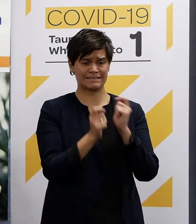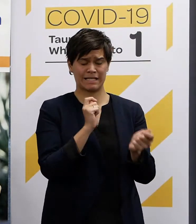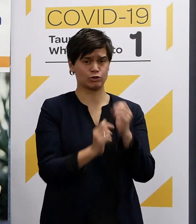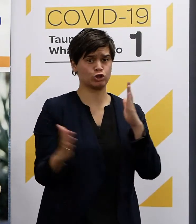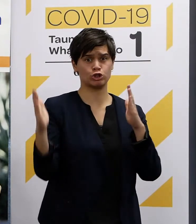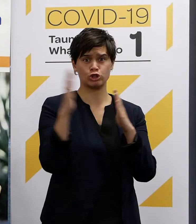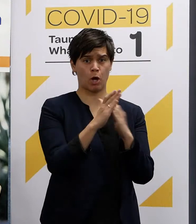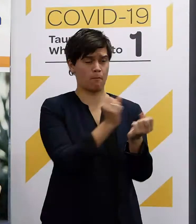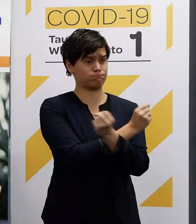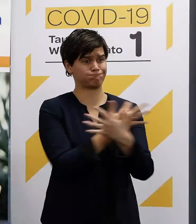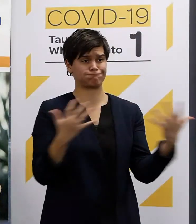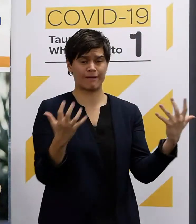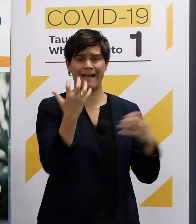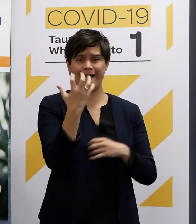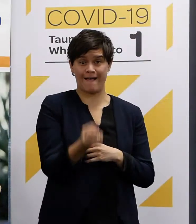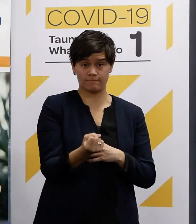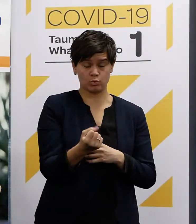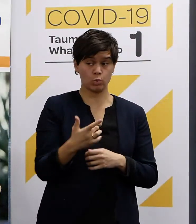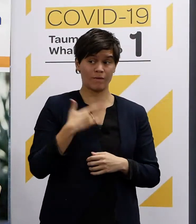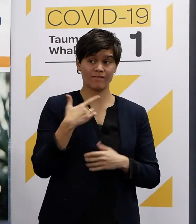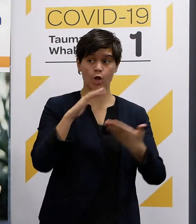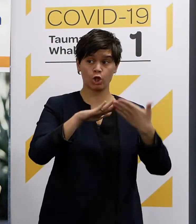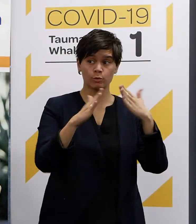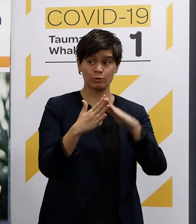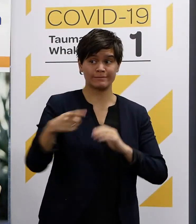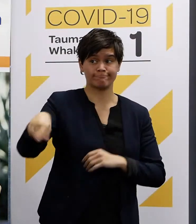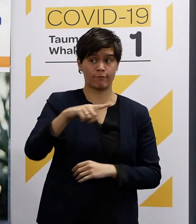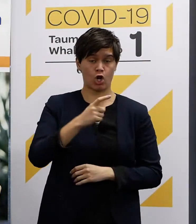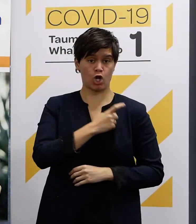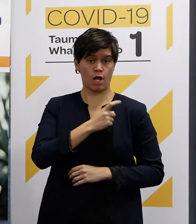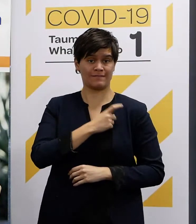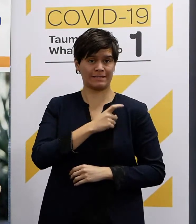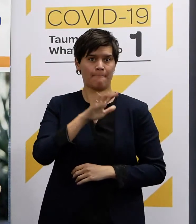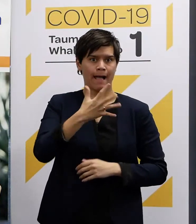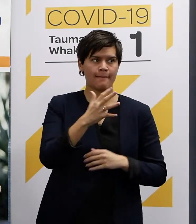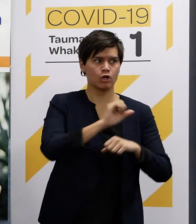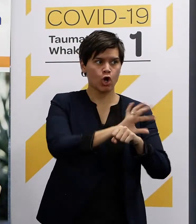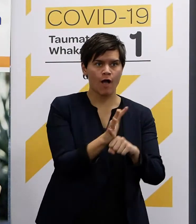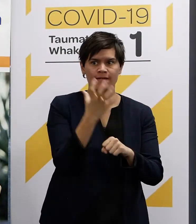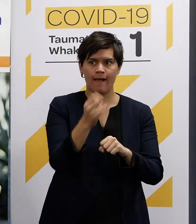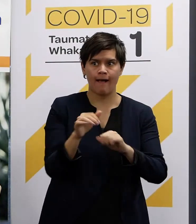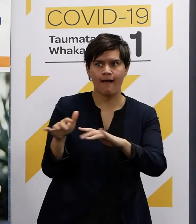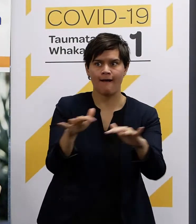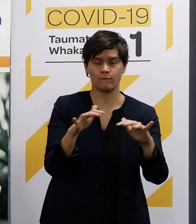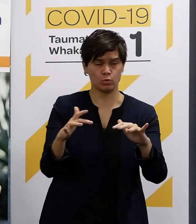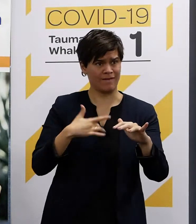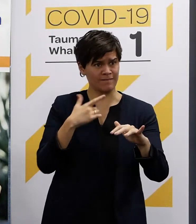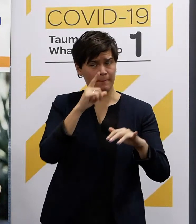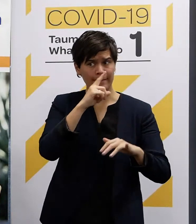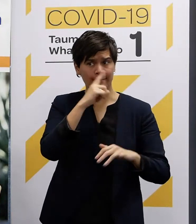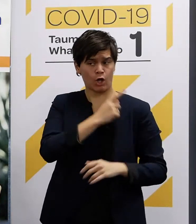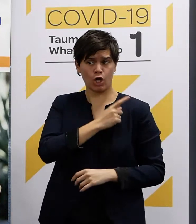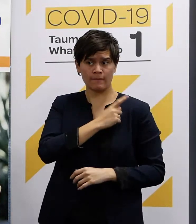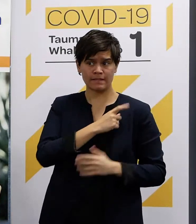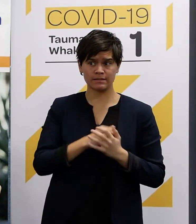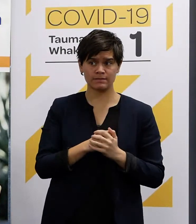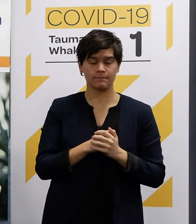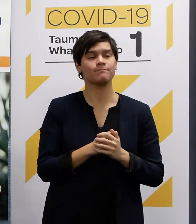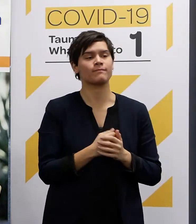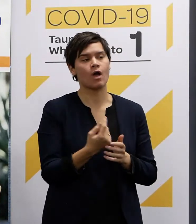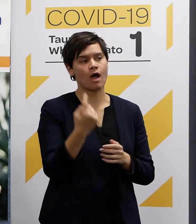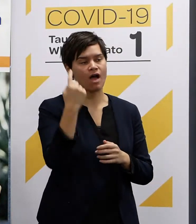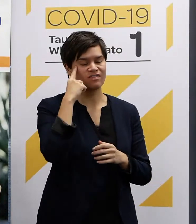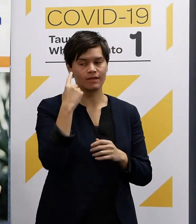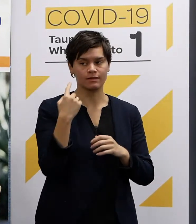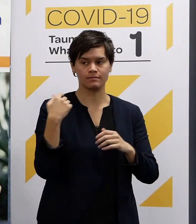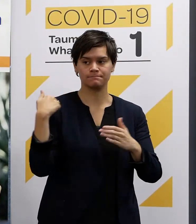really nervous that this could be out in our community? I think what it says is that the last week has been a reminder to